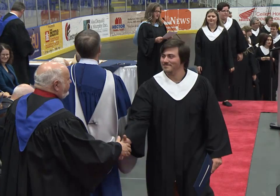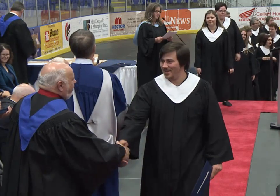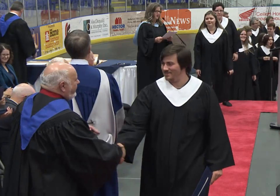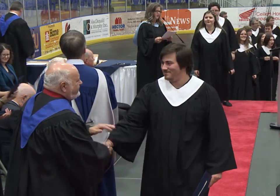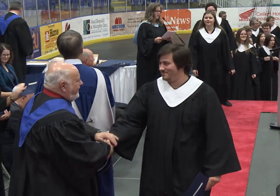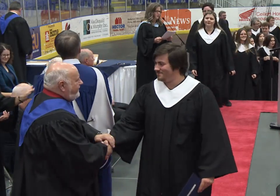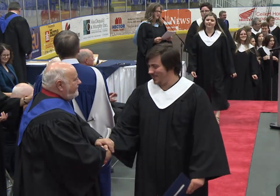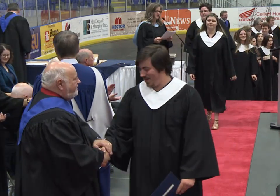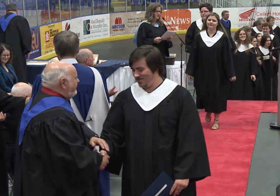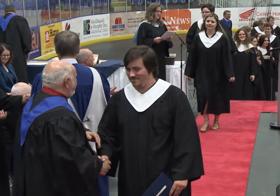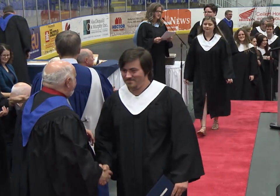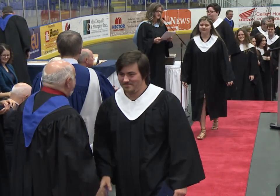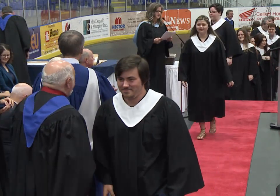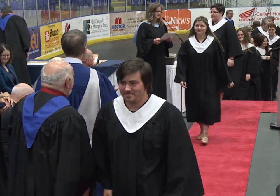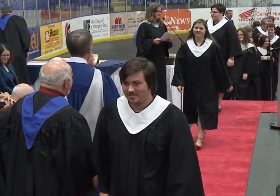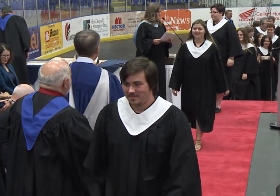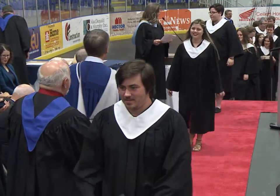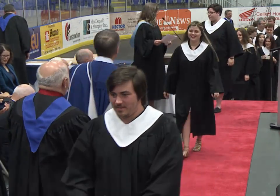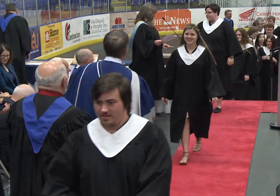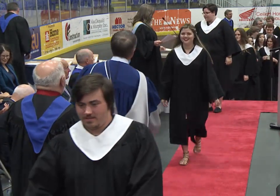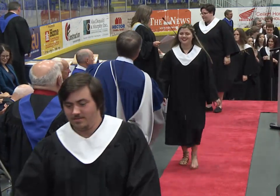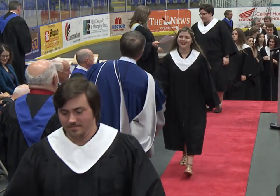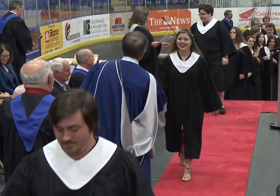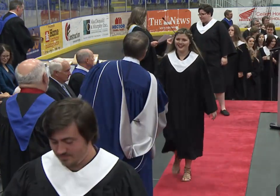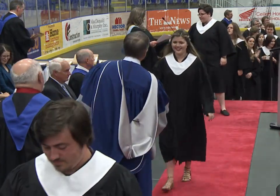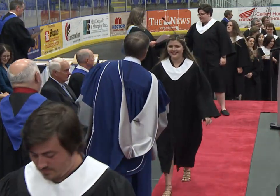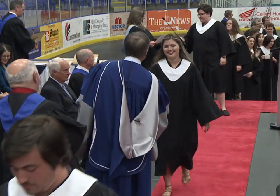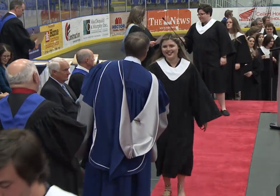Brianna Cromwell, with honors.